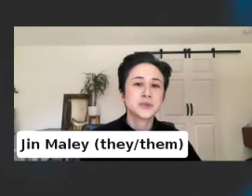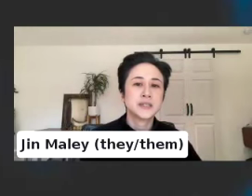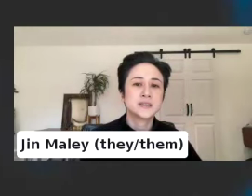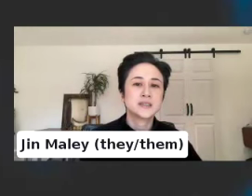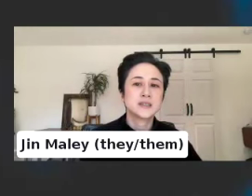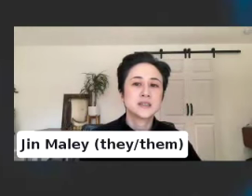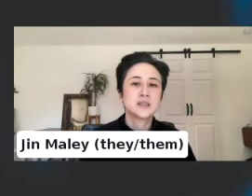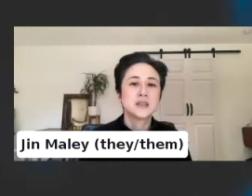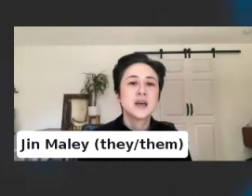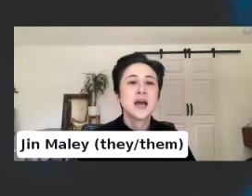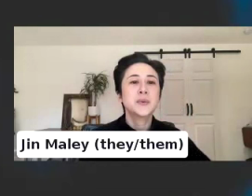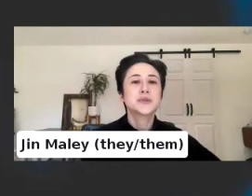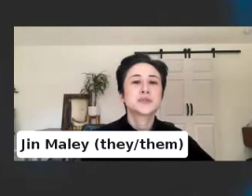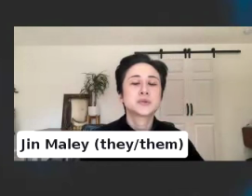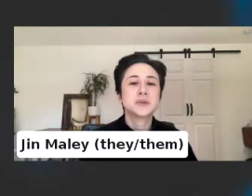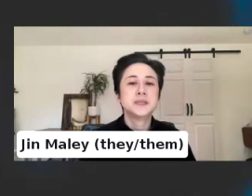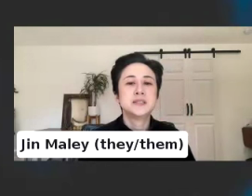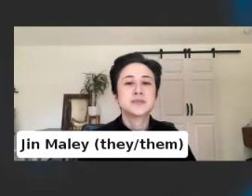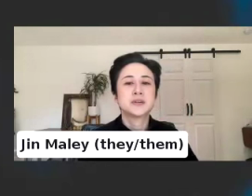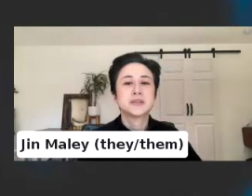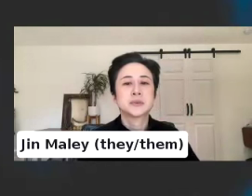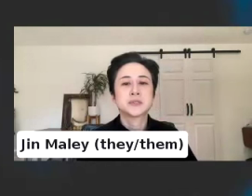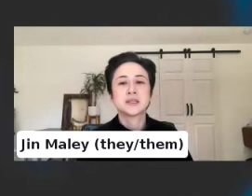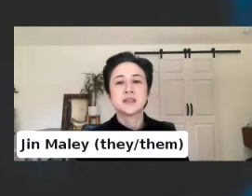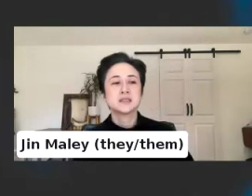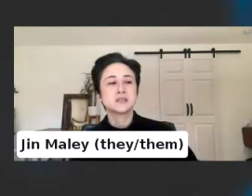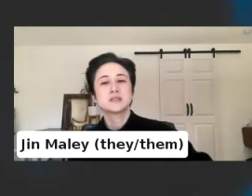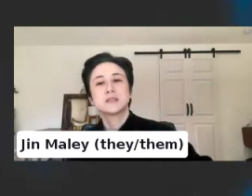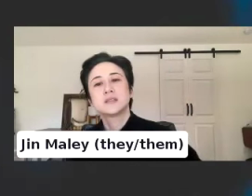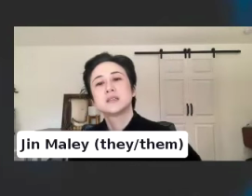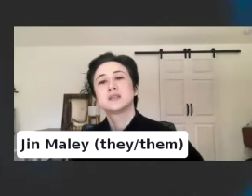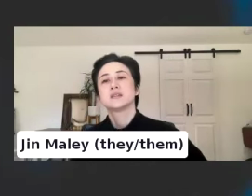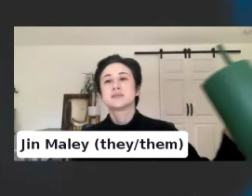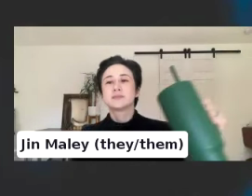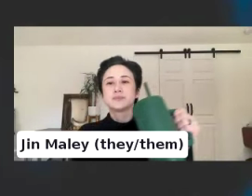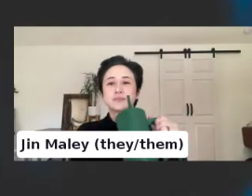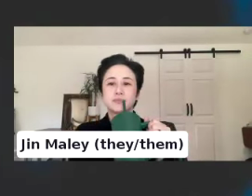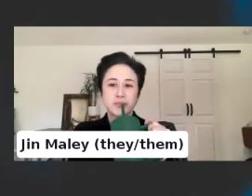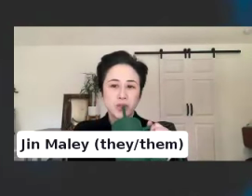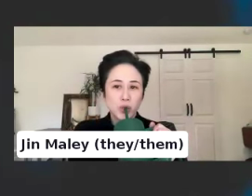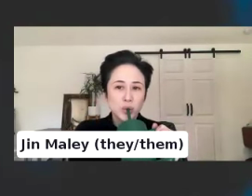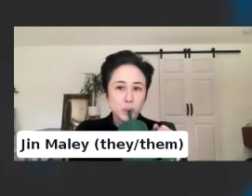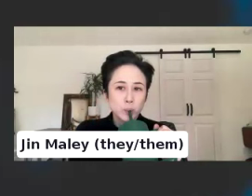different story, isn't it? How would the story be different if it was like this?